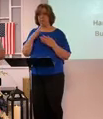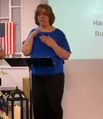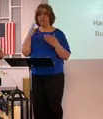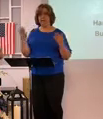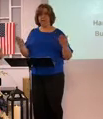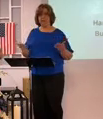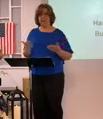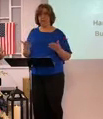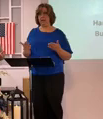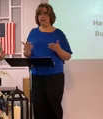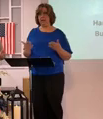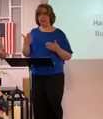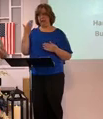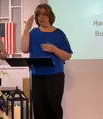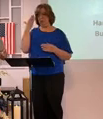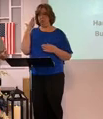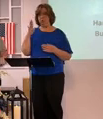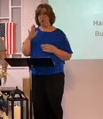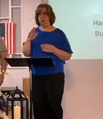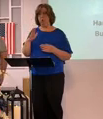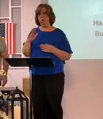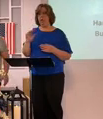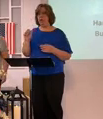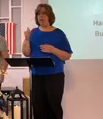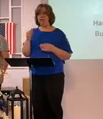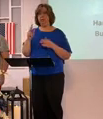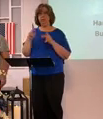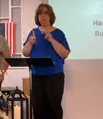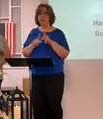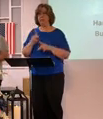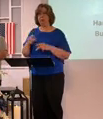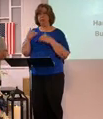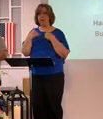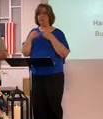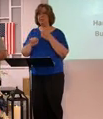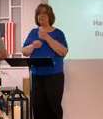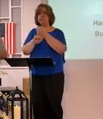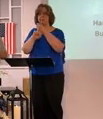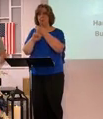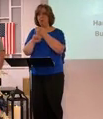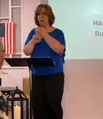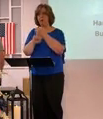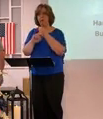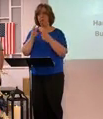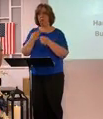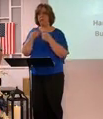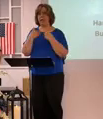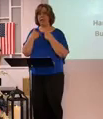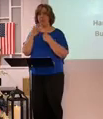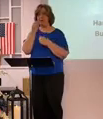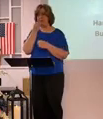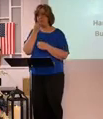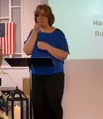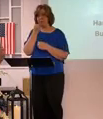know who else has this support group that we have. We got dinners coming.